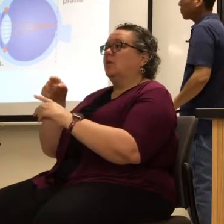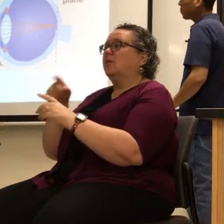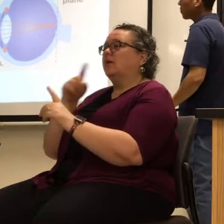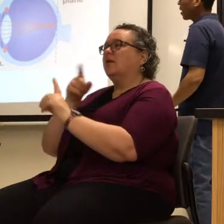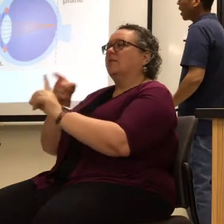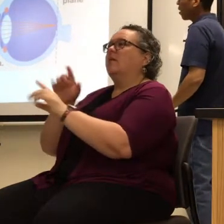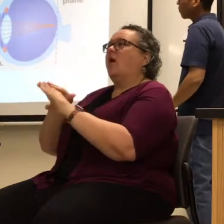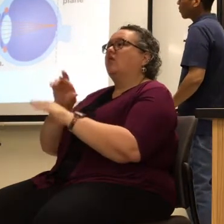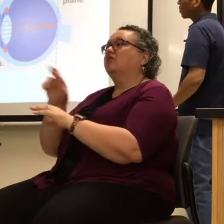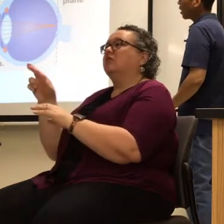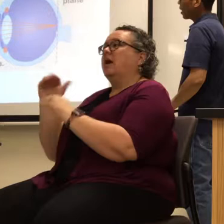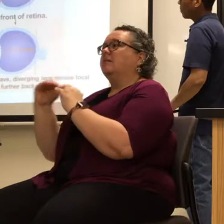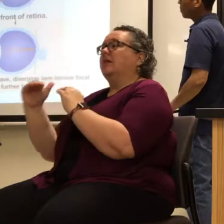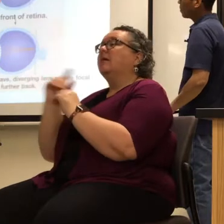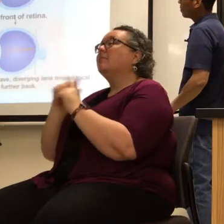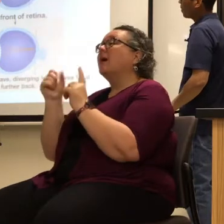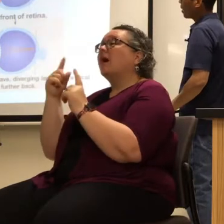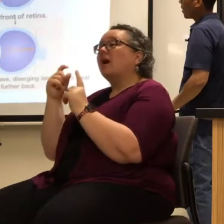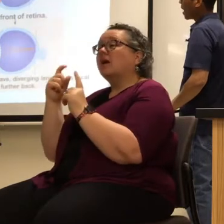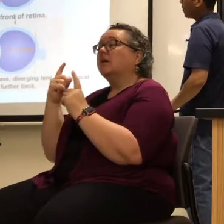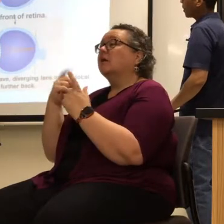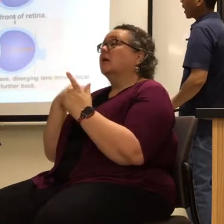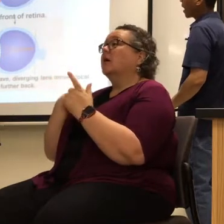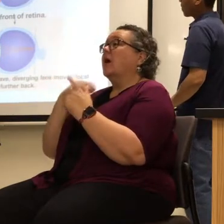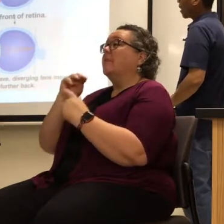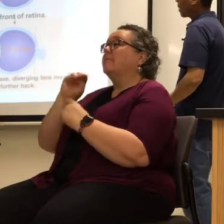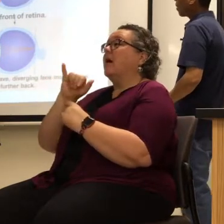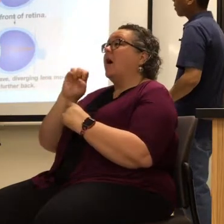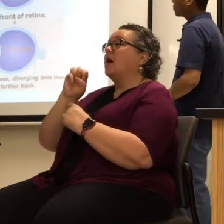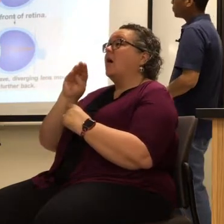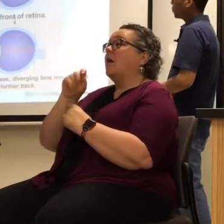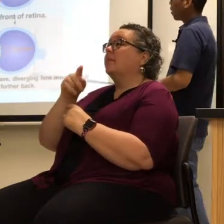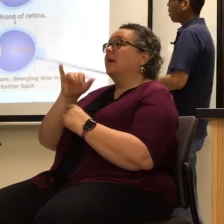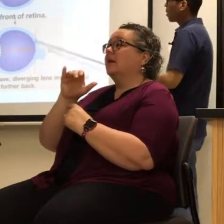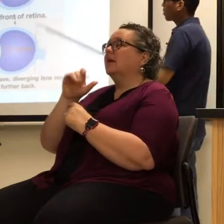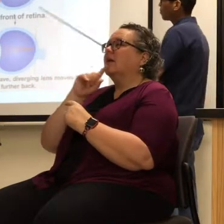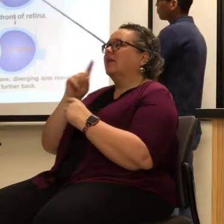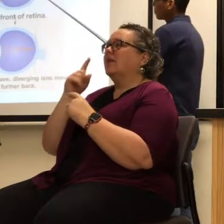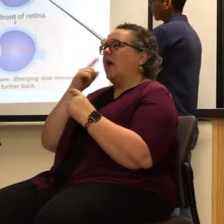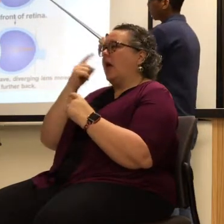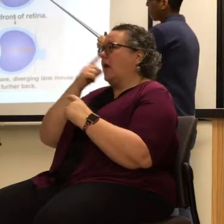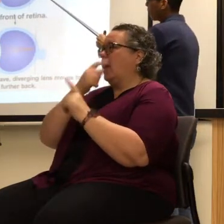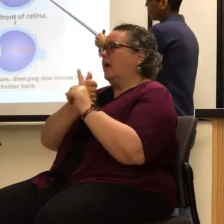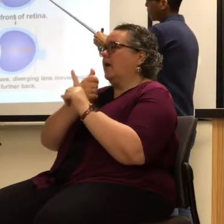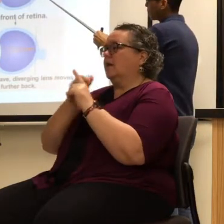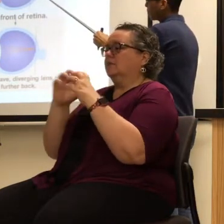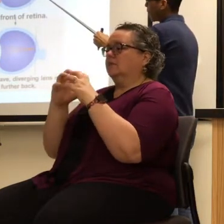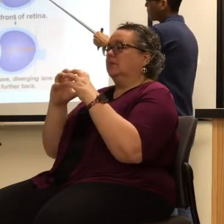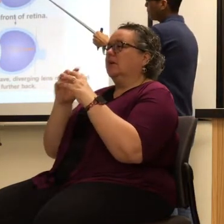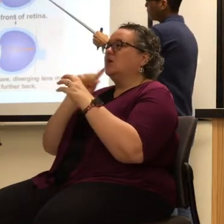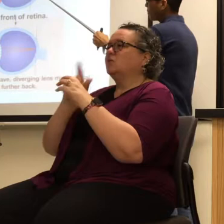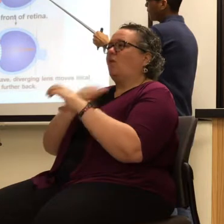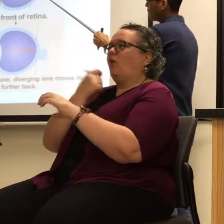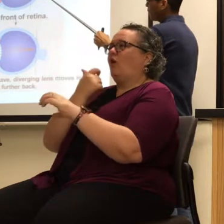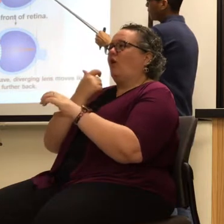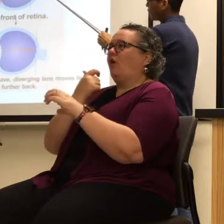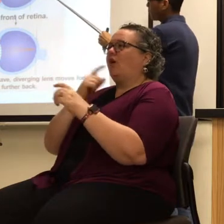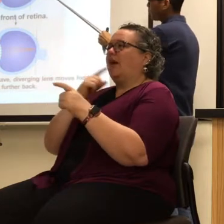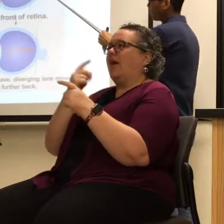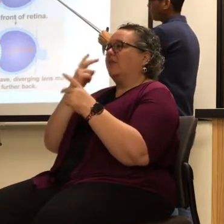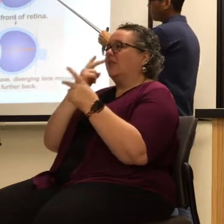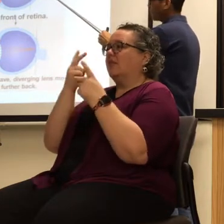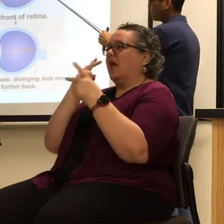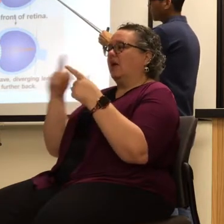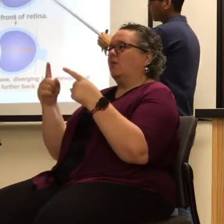plane. However, a myopic eye, the eyeball is too long, and the light rays cross in front of it